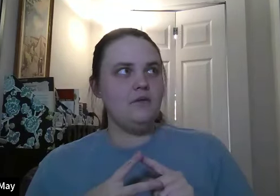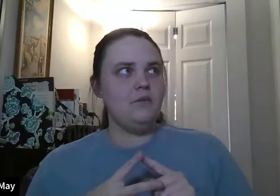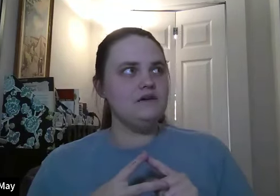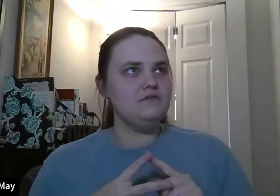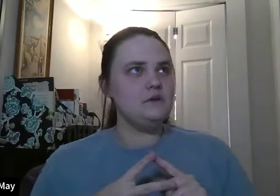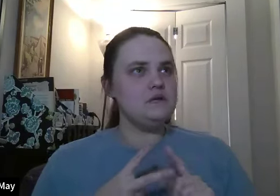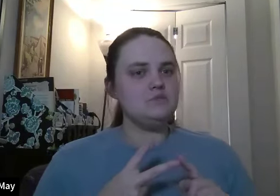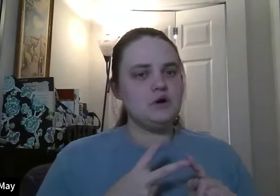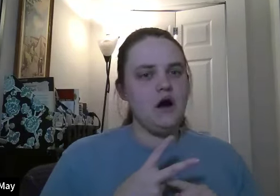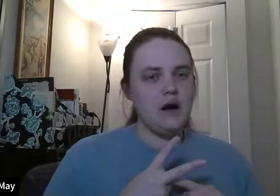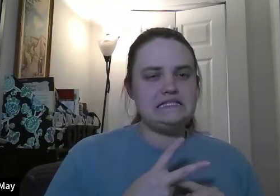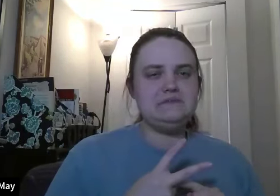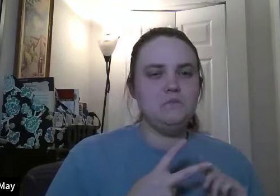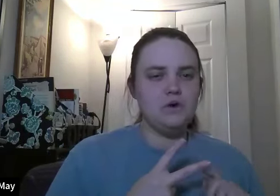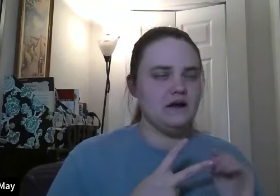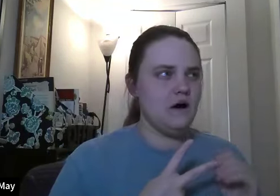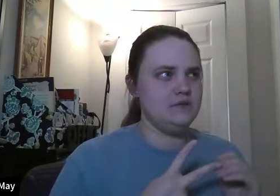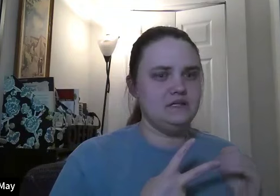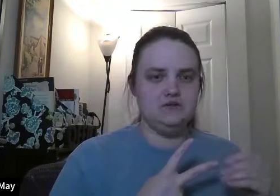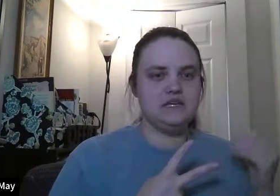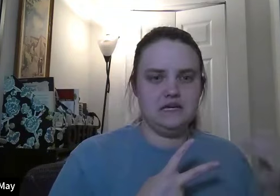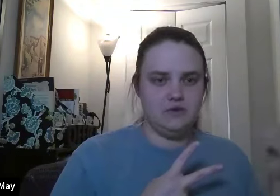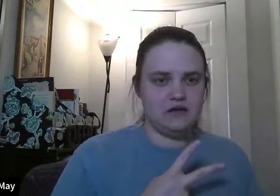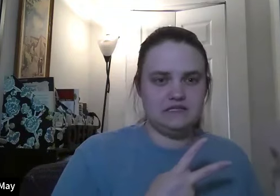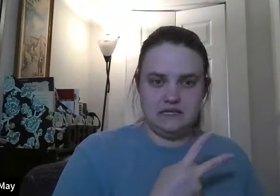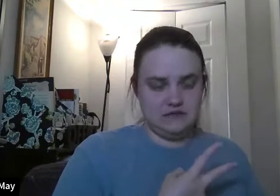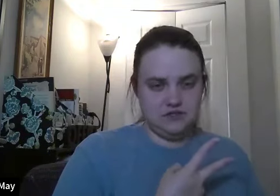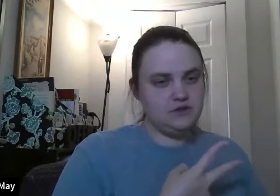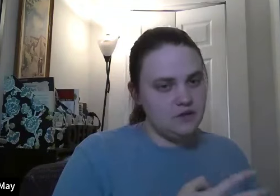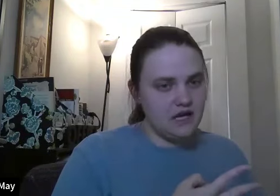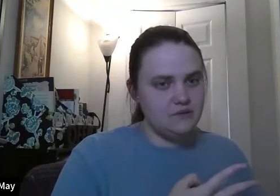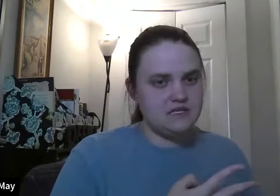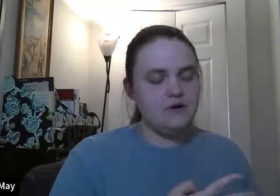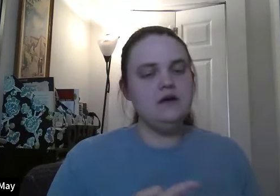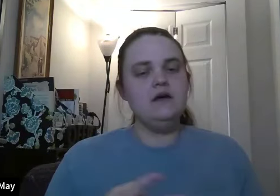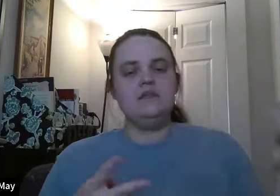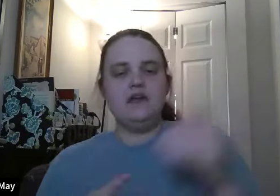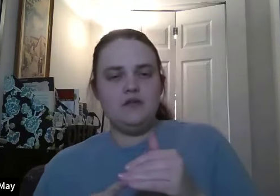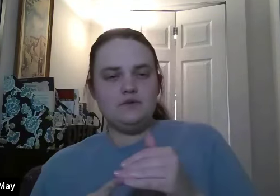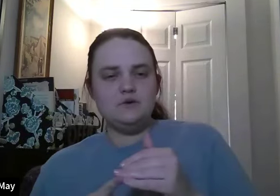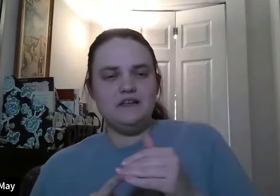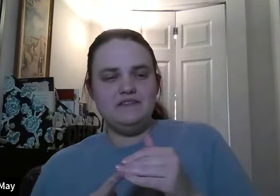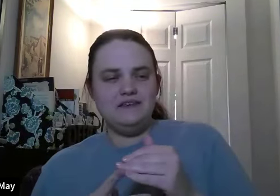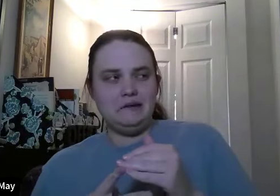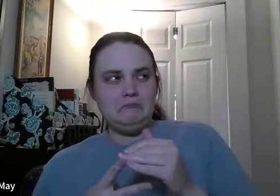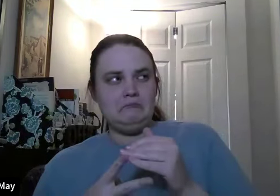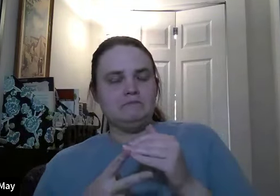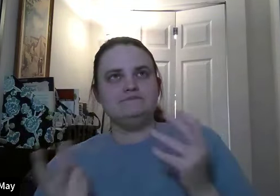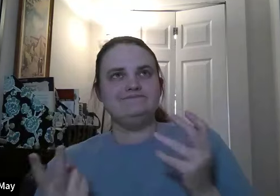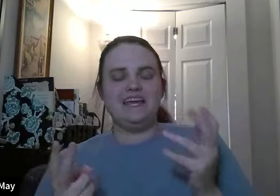One of them is more, I see more like commonly used, like in practice, like as you're communicating with someone. The other one's more like I guess